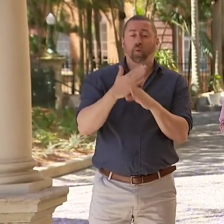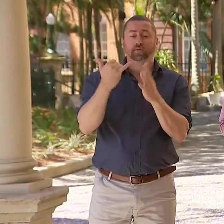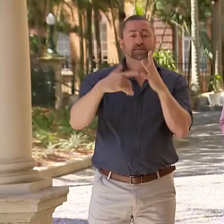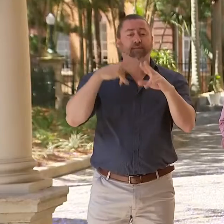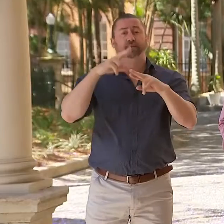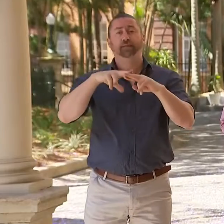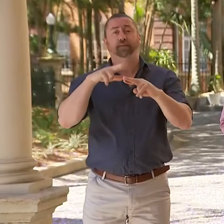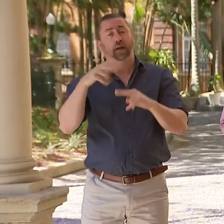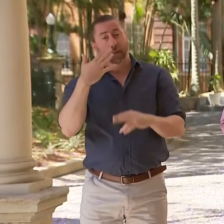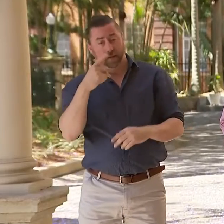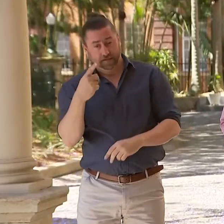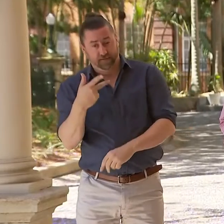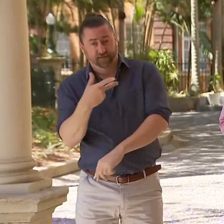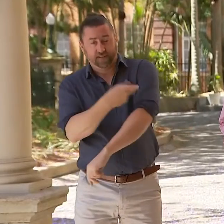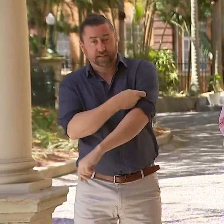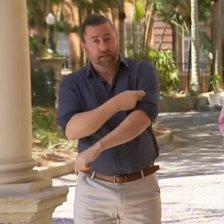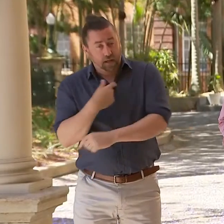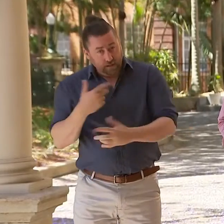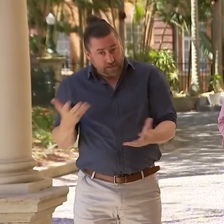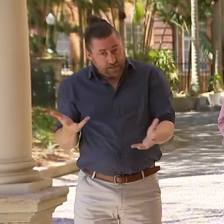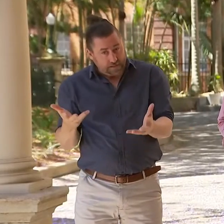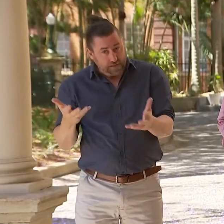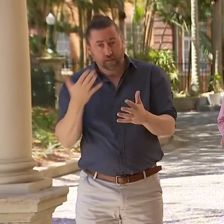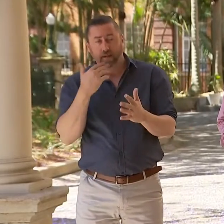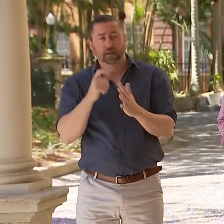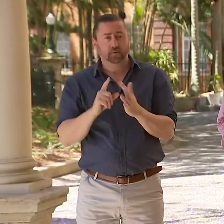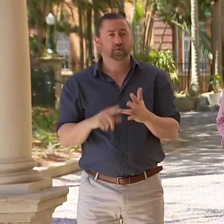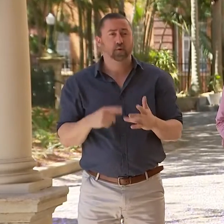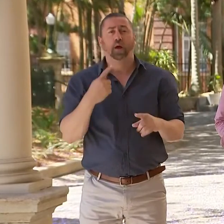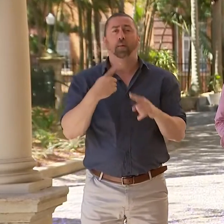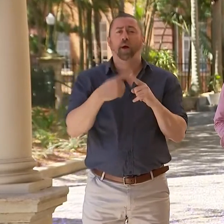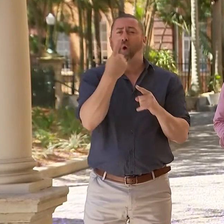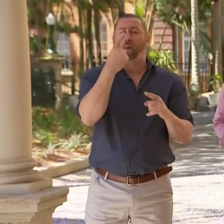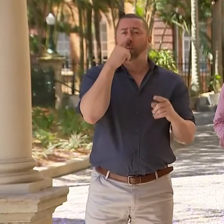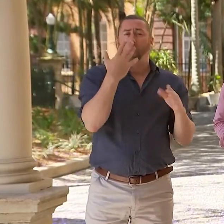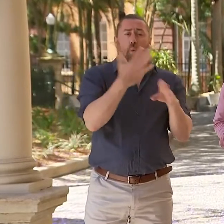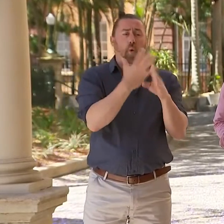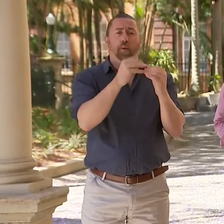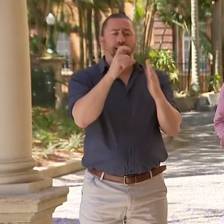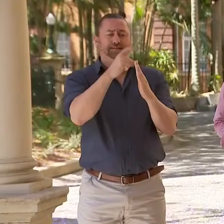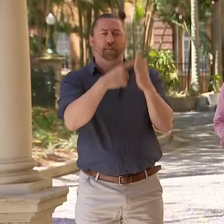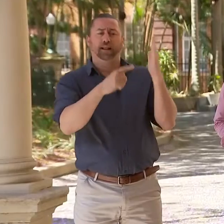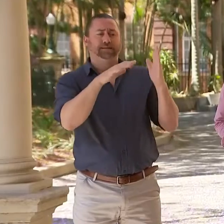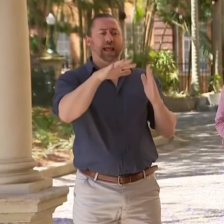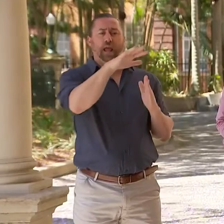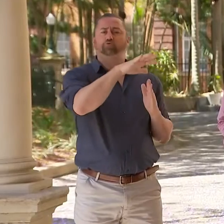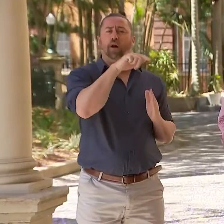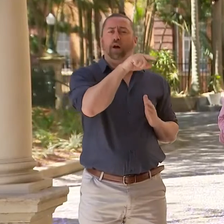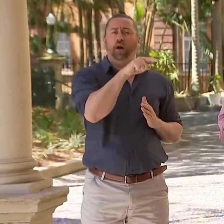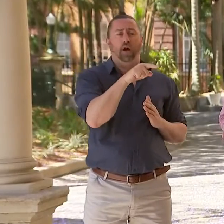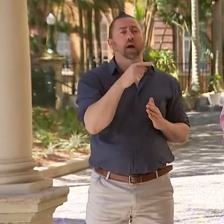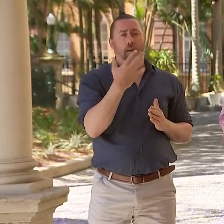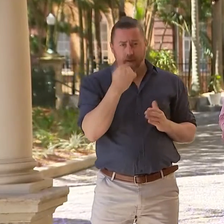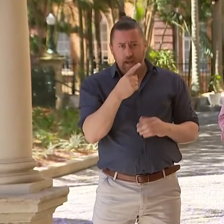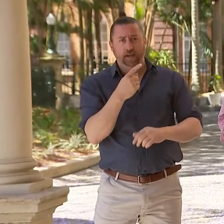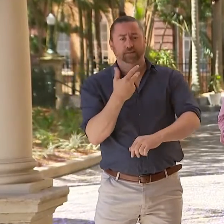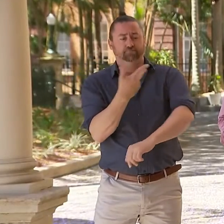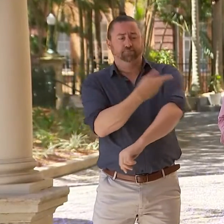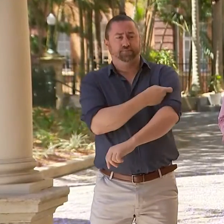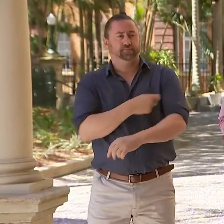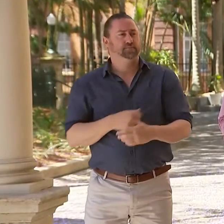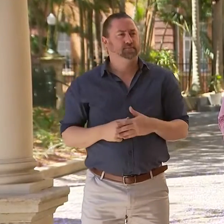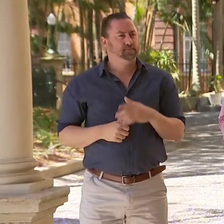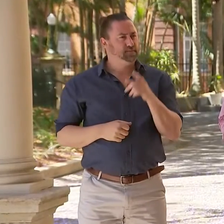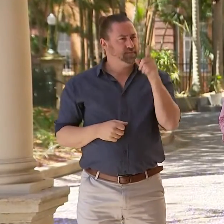be vaccinated, and of course we're strongly encouraging it for disability workers as well. So we're just working that through.